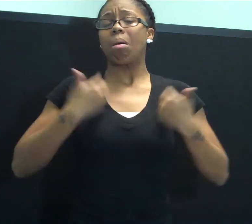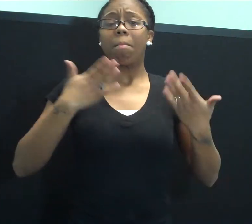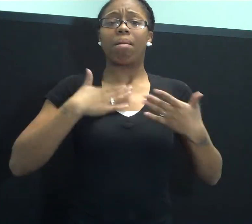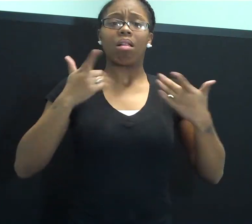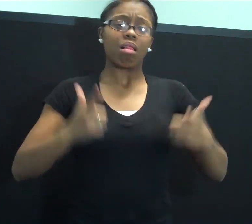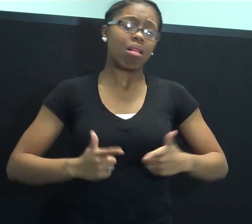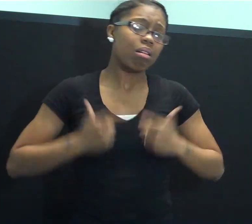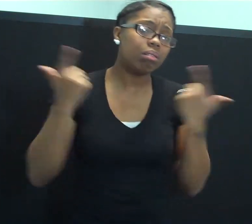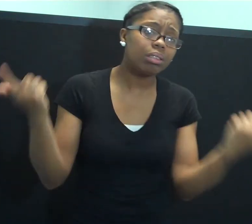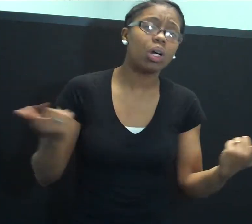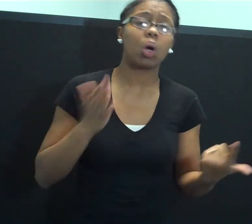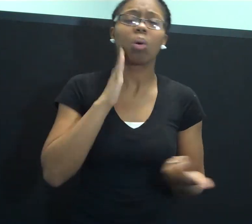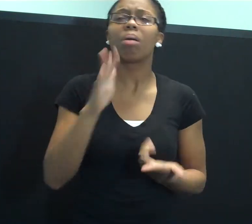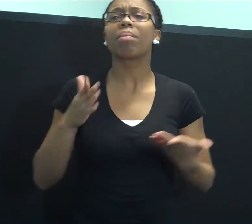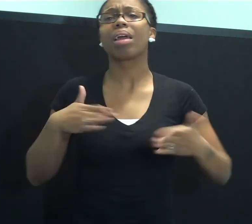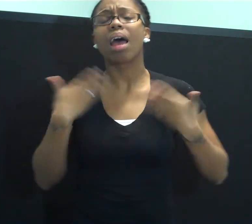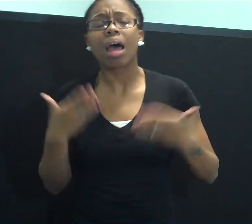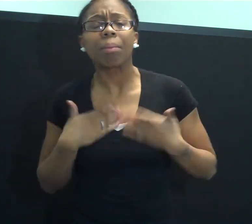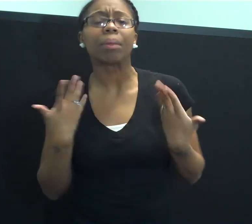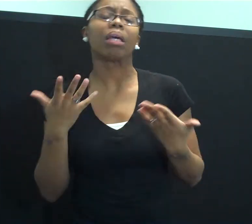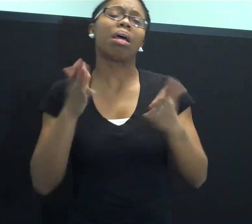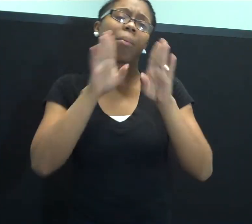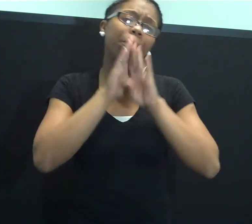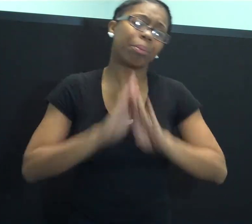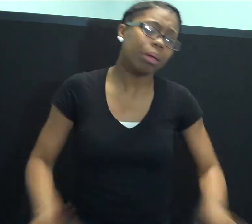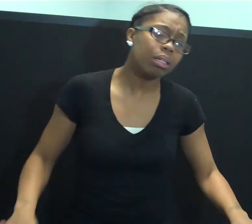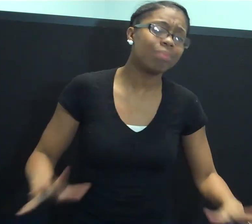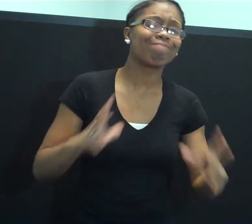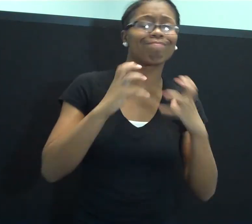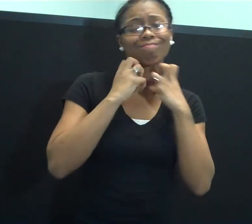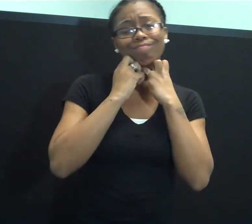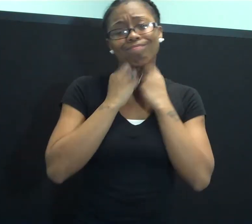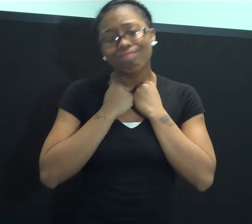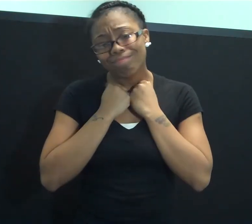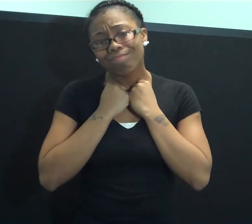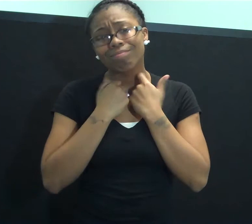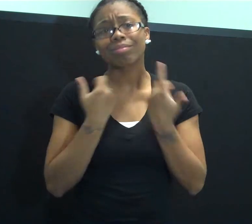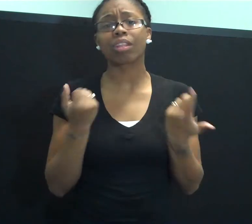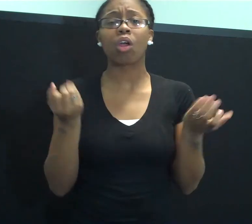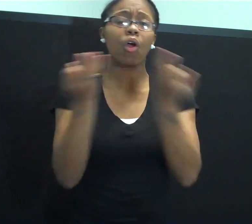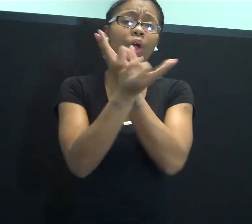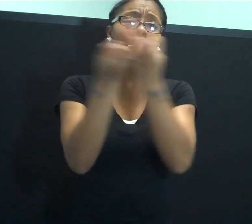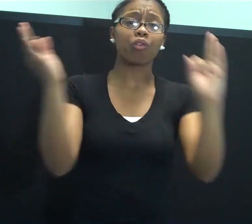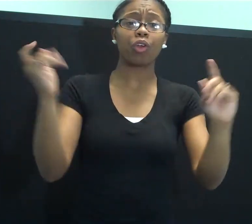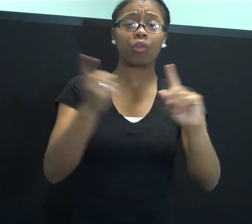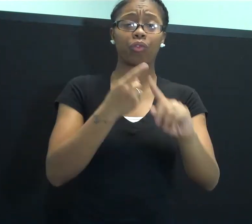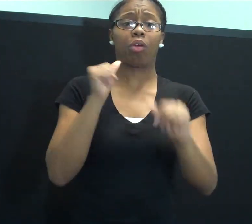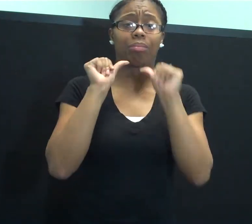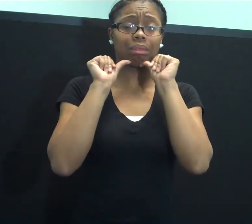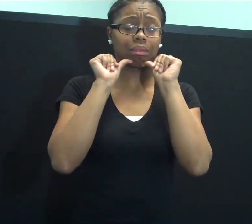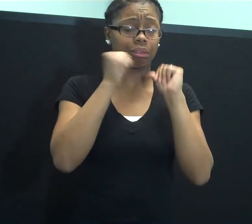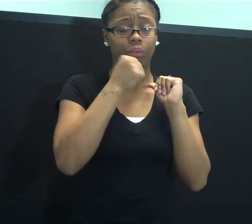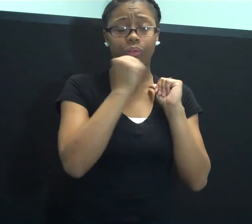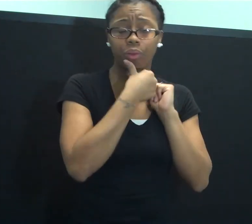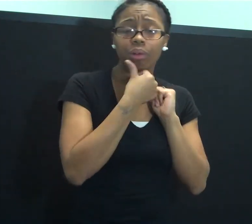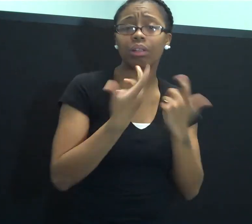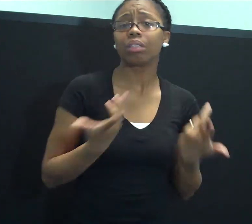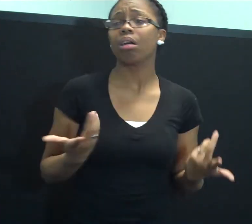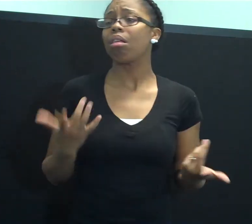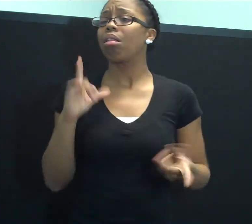that will be happy, peaceful, compassionate, and free from suffering? These are questions that concern